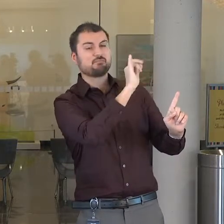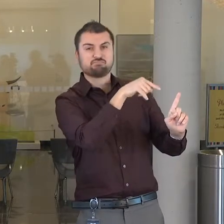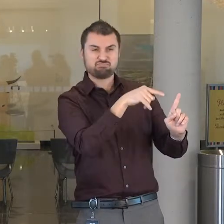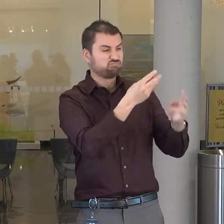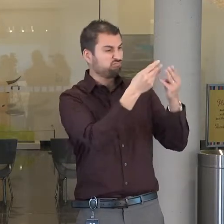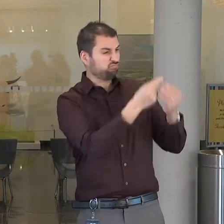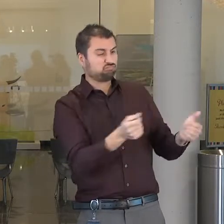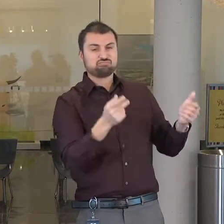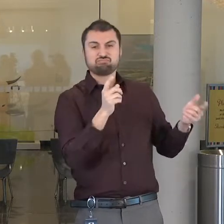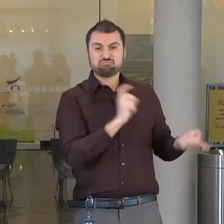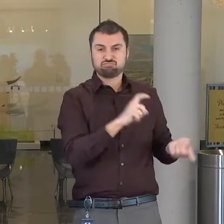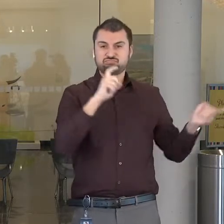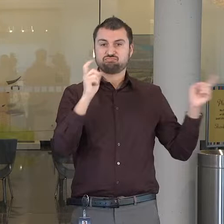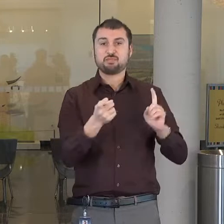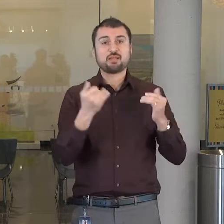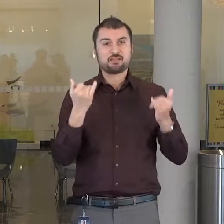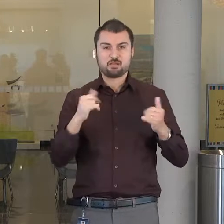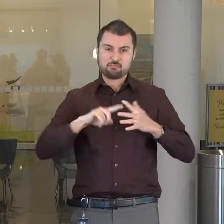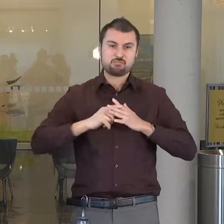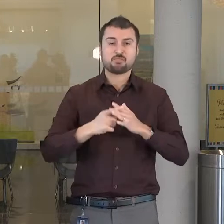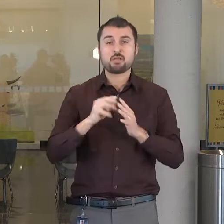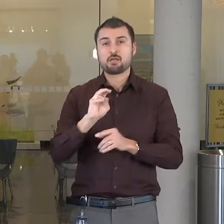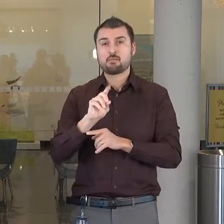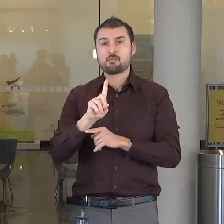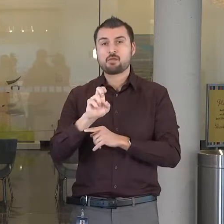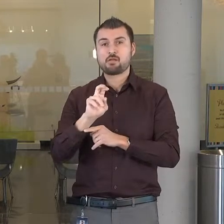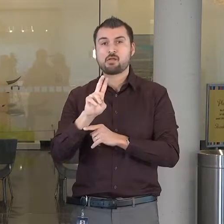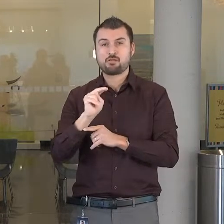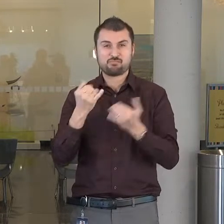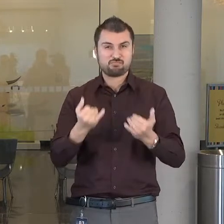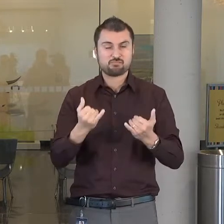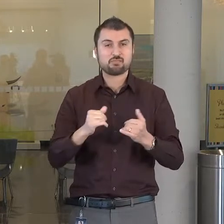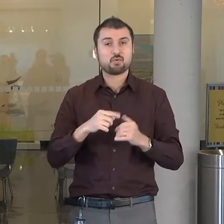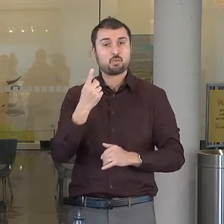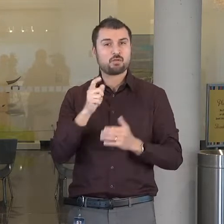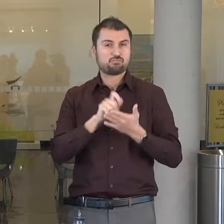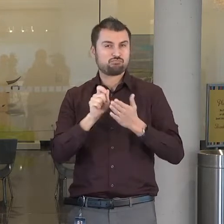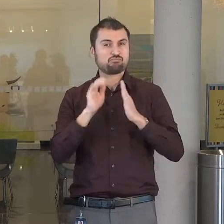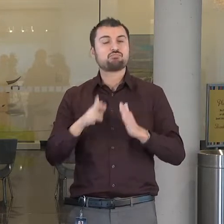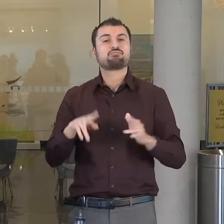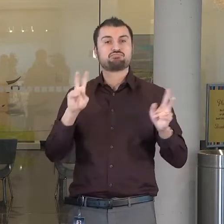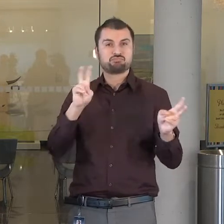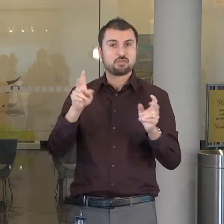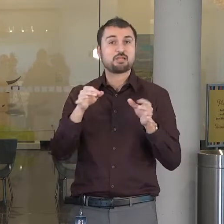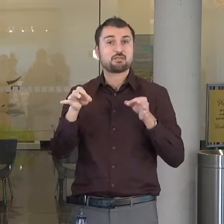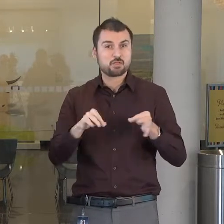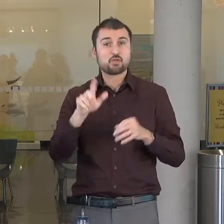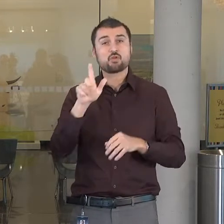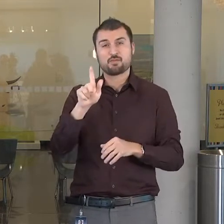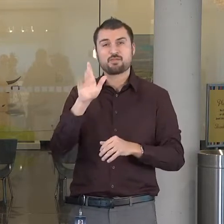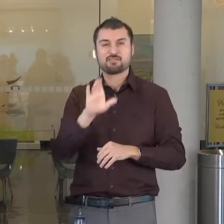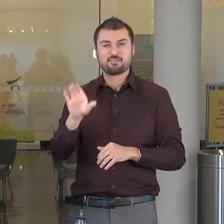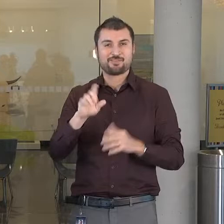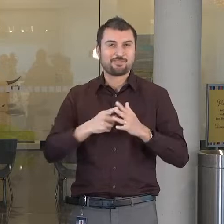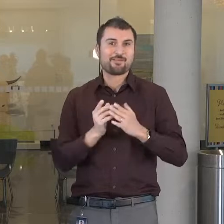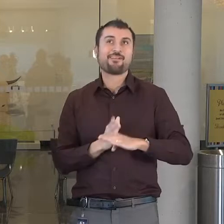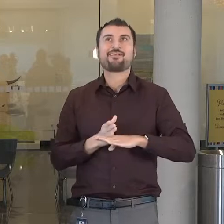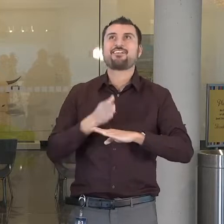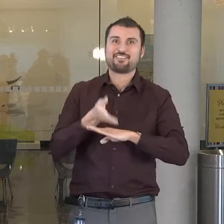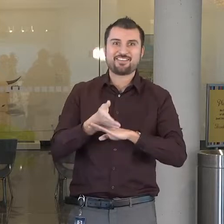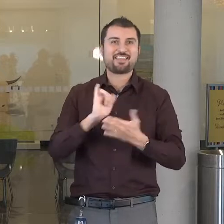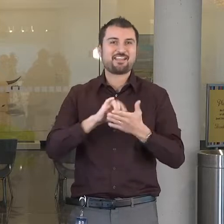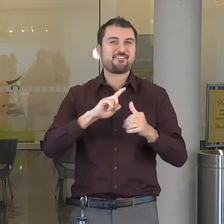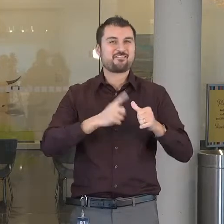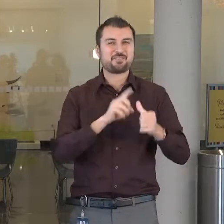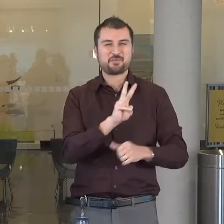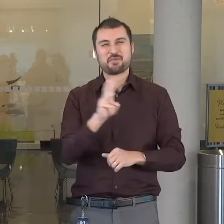times. There's a really wonderful author Gertrude Stein quoted that really the 21st century started after the First